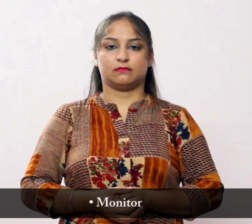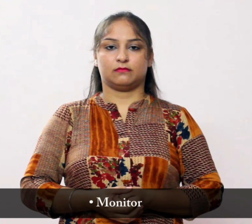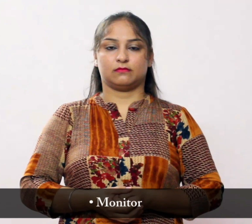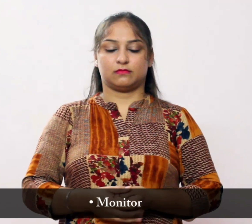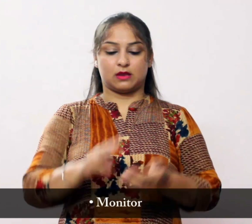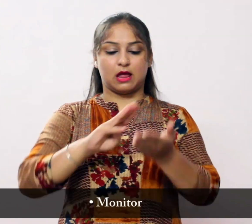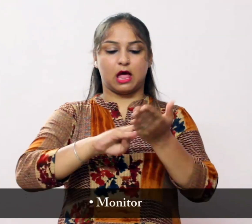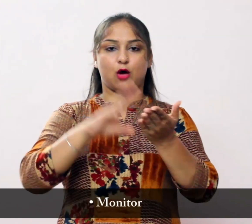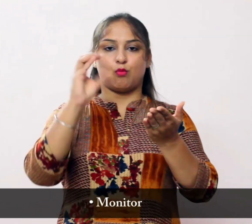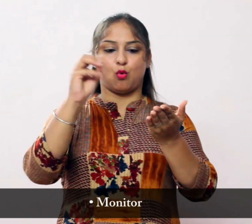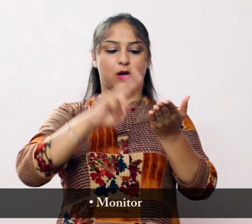Monitor.